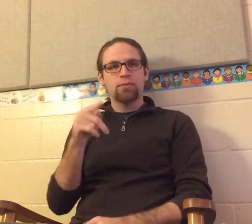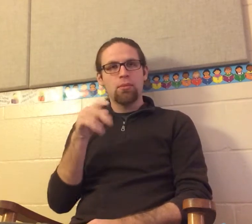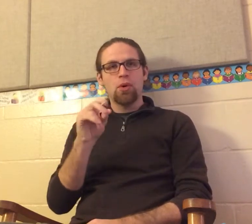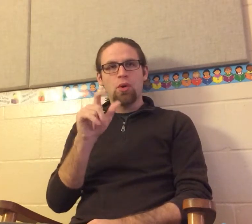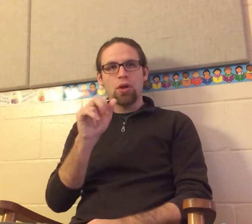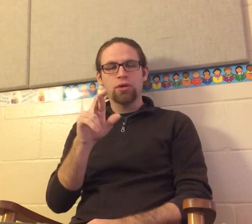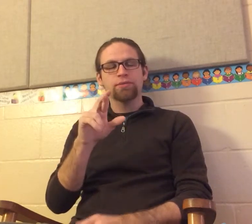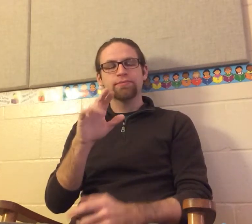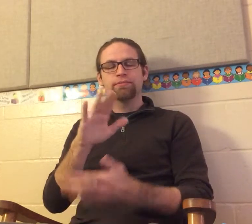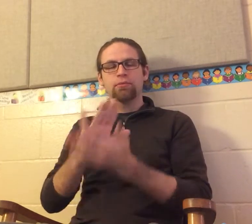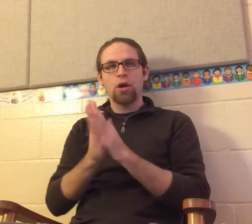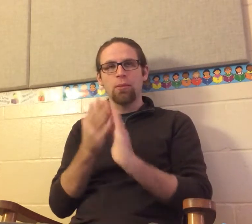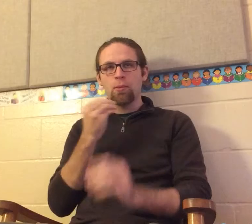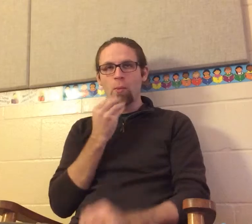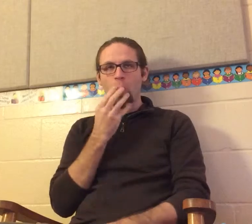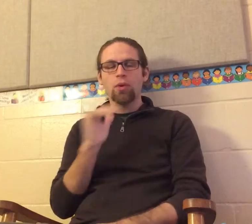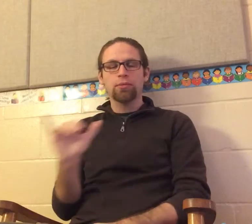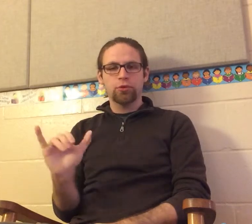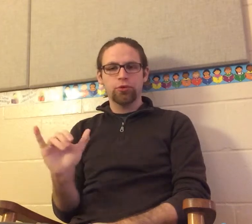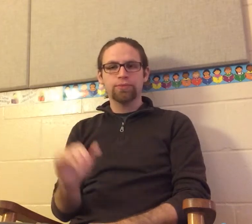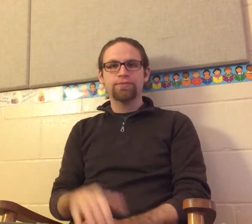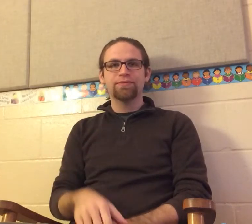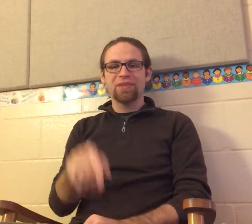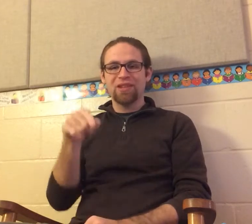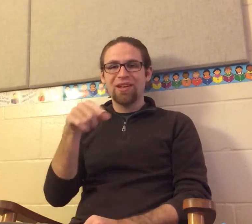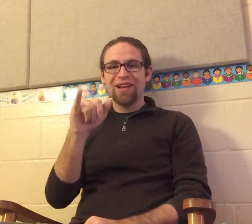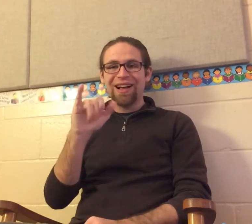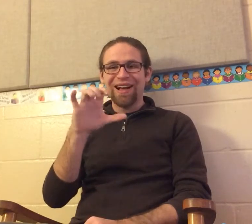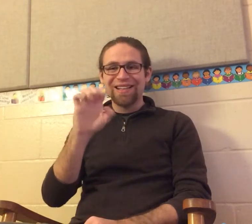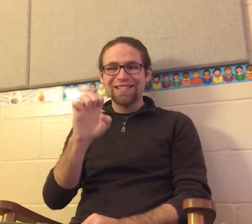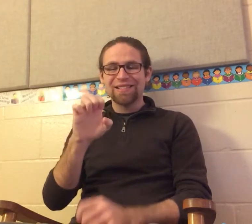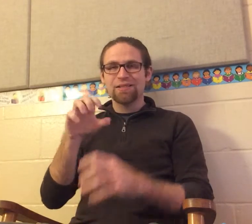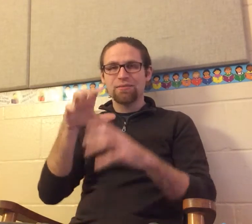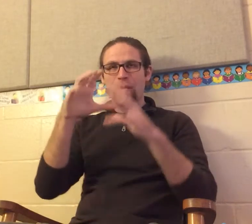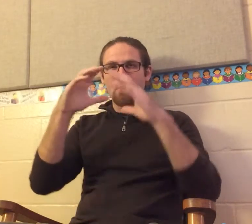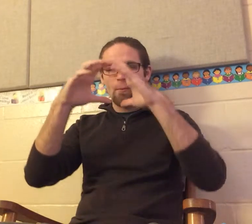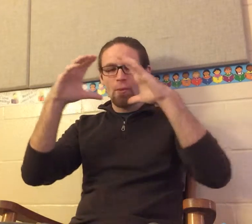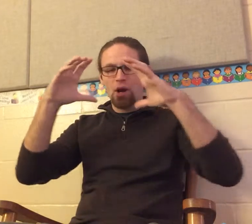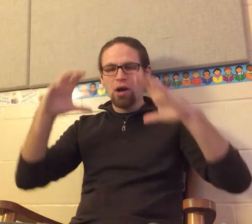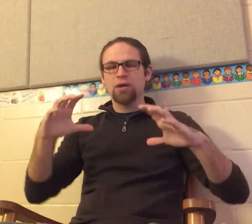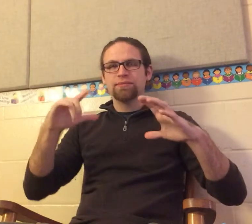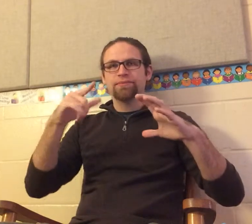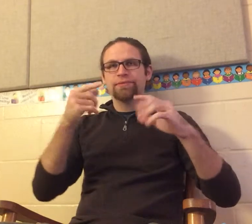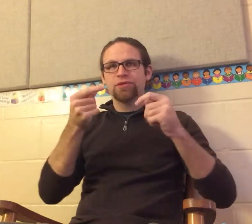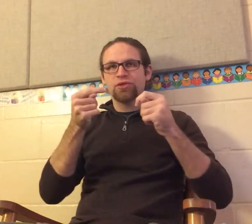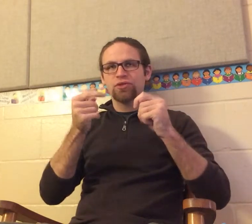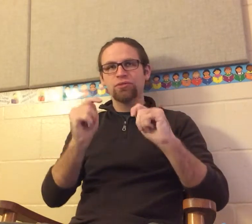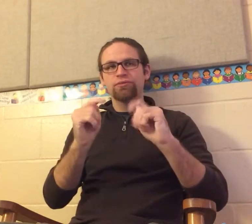Some of the ice caps in this region have been melting. focusing towards And at the world, the future